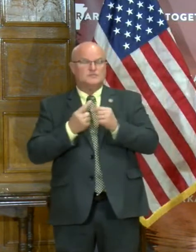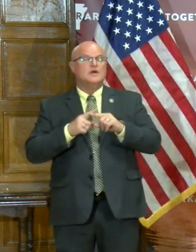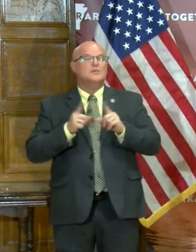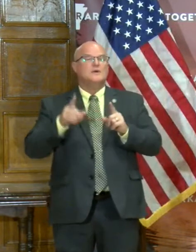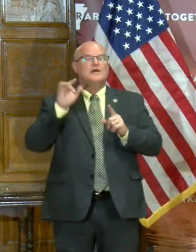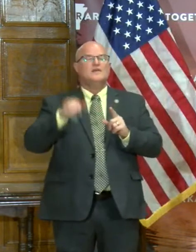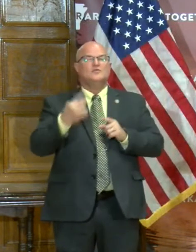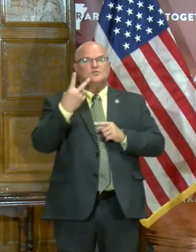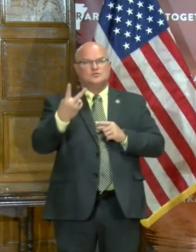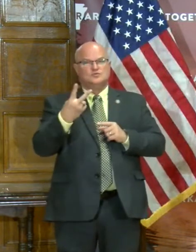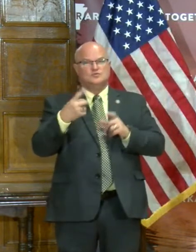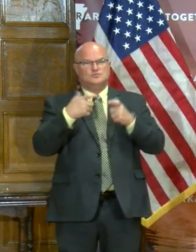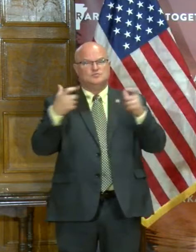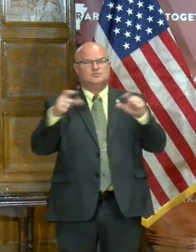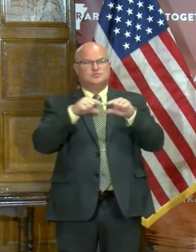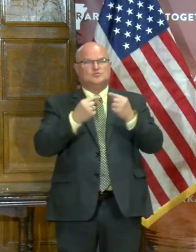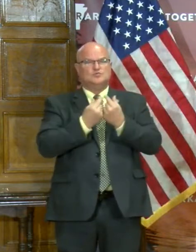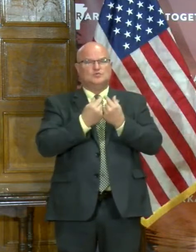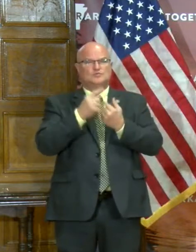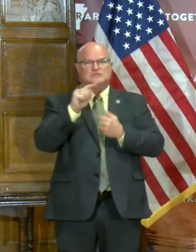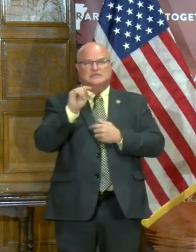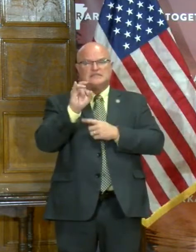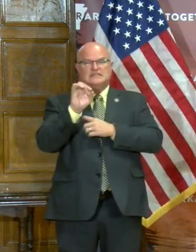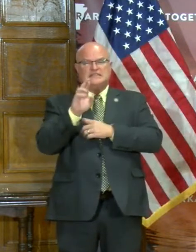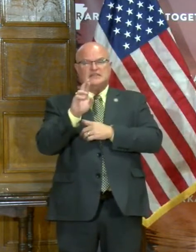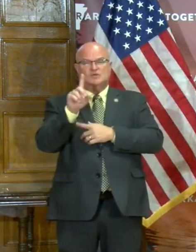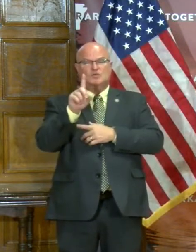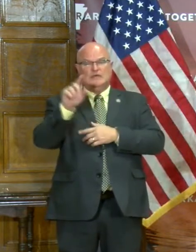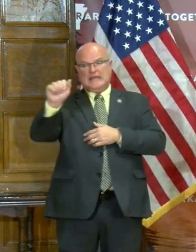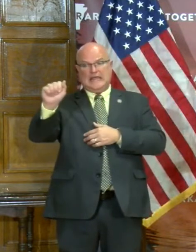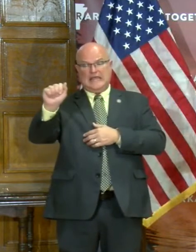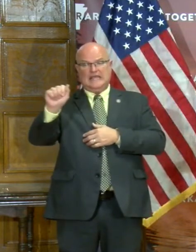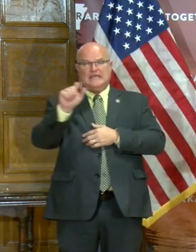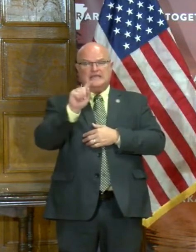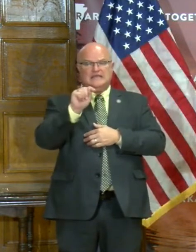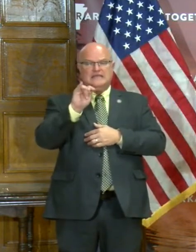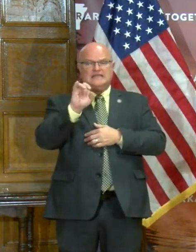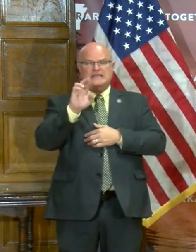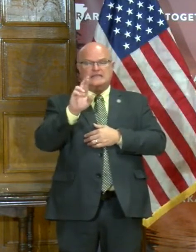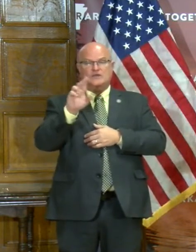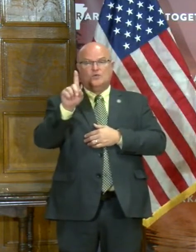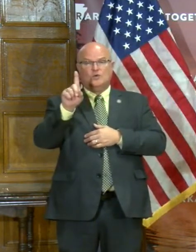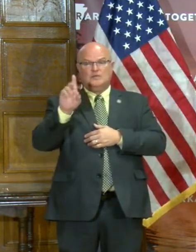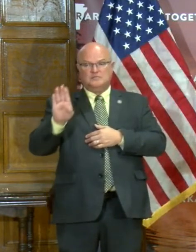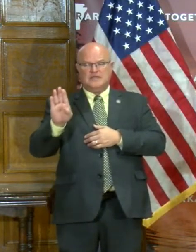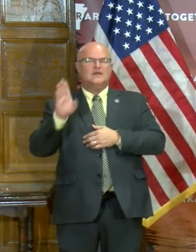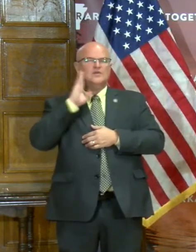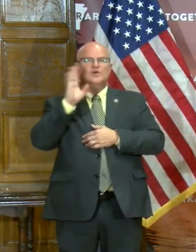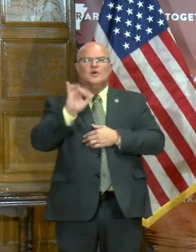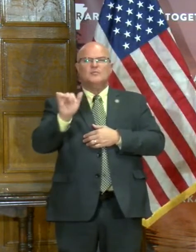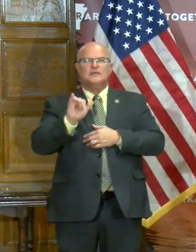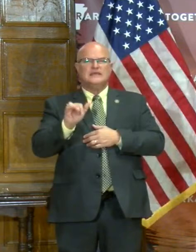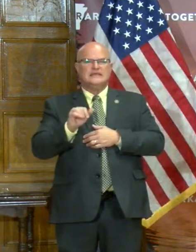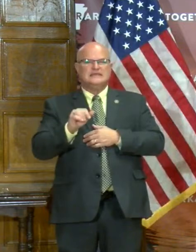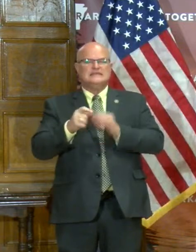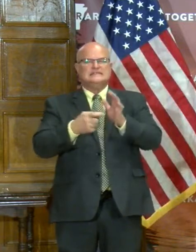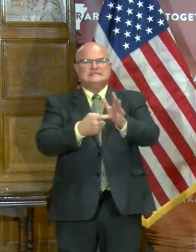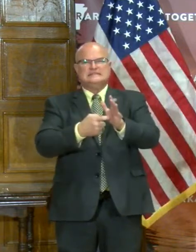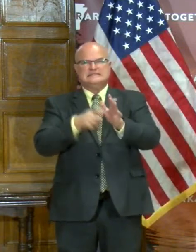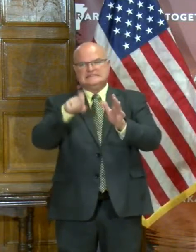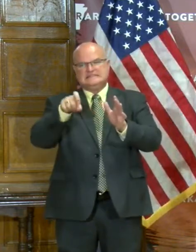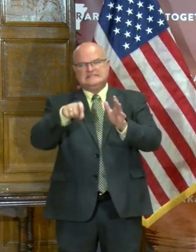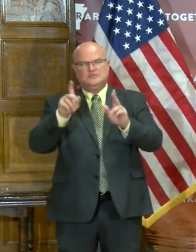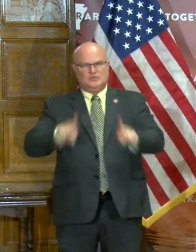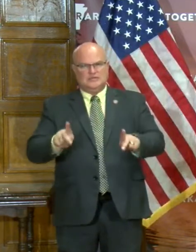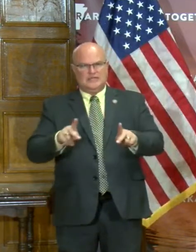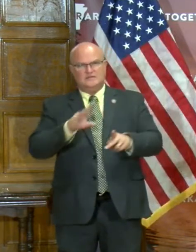those are the two major groups in what we call Tier 1A and Tier 1B. It looks like it's going to be the essential personnel.